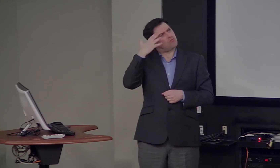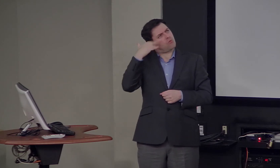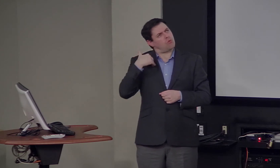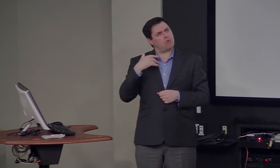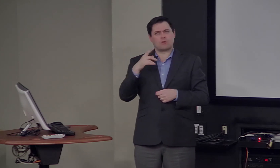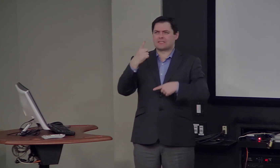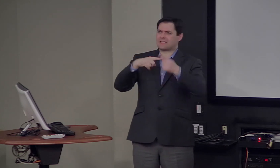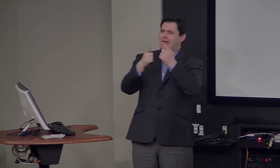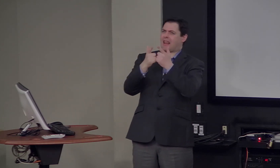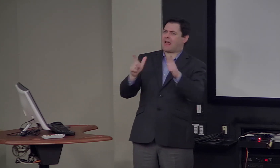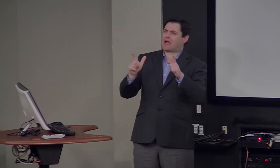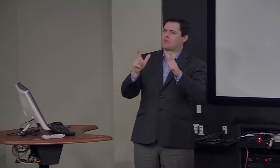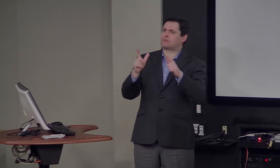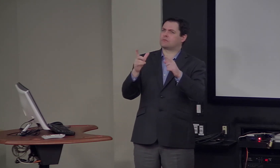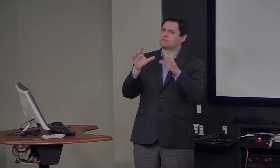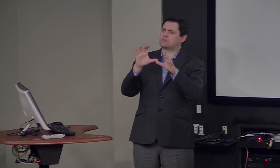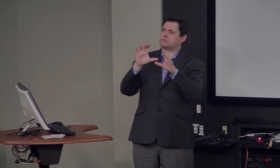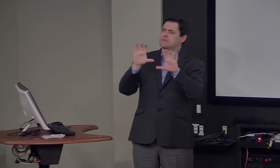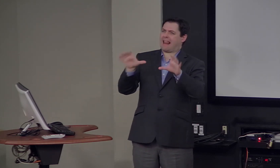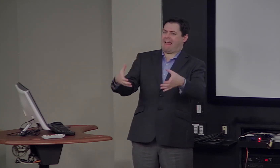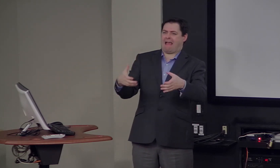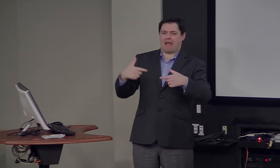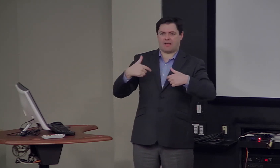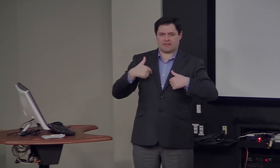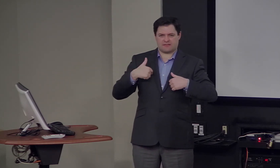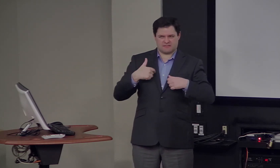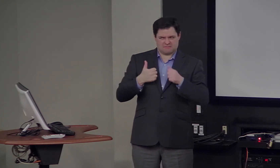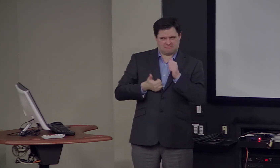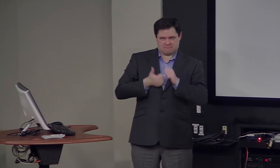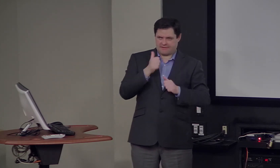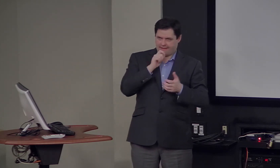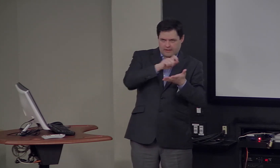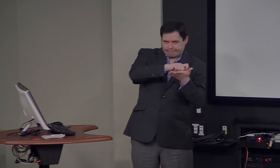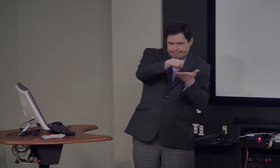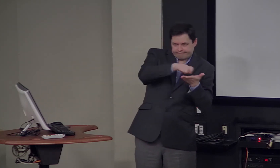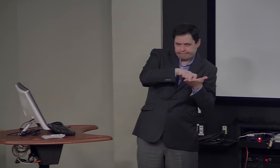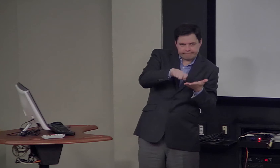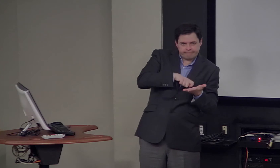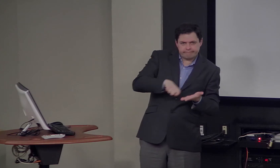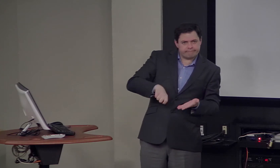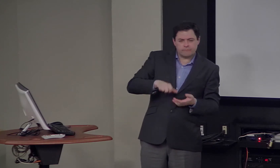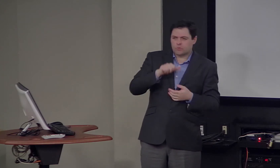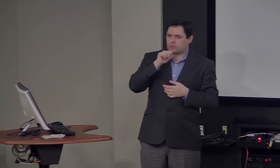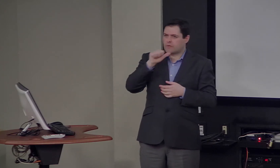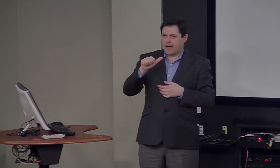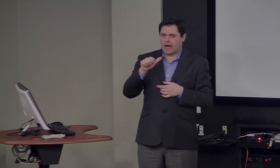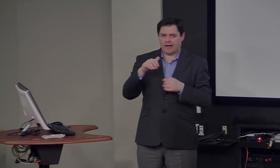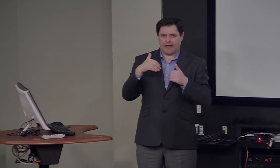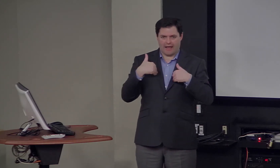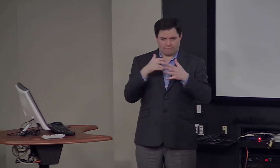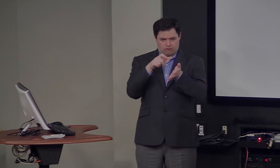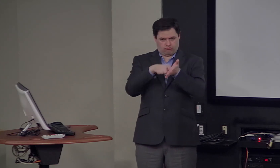that would make sense. We know that when you think about a sign language, if you're in a sign language class, you're not using a lot of written